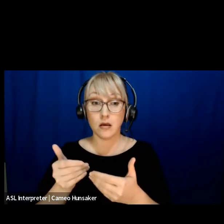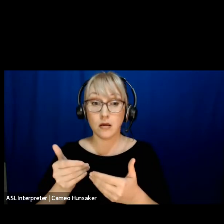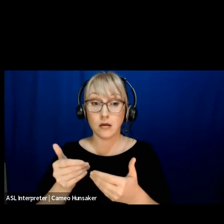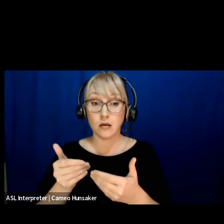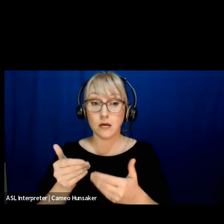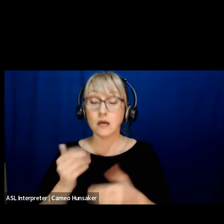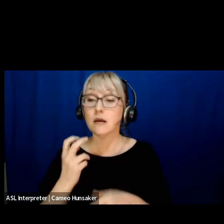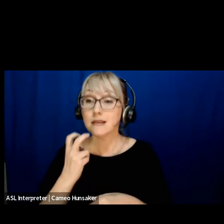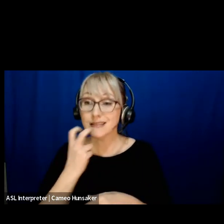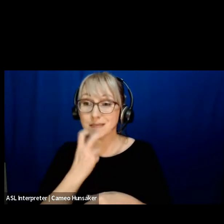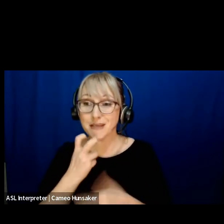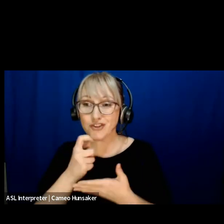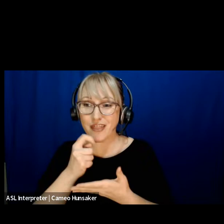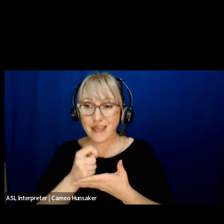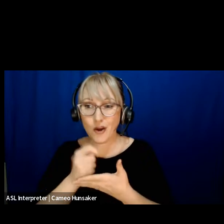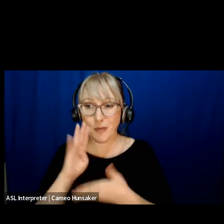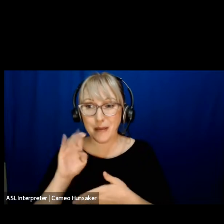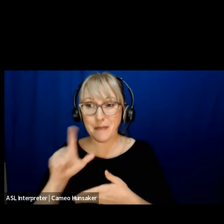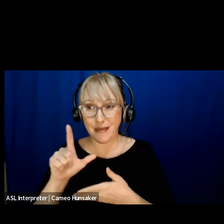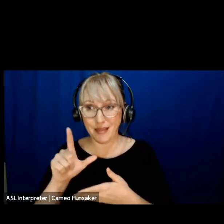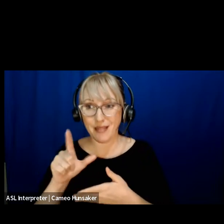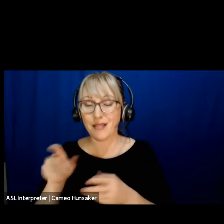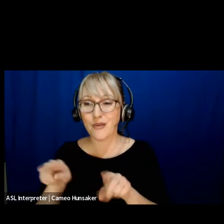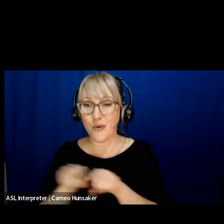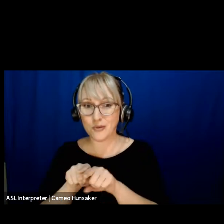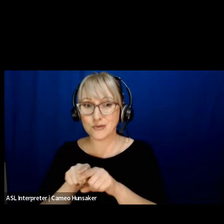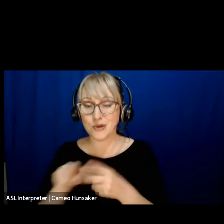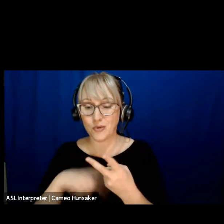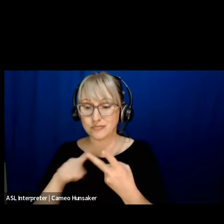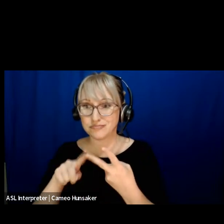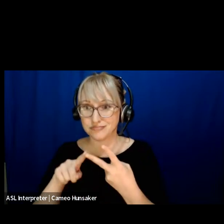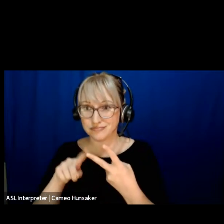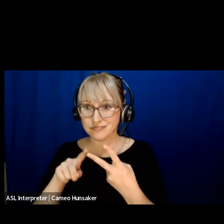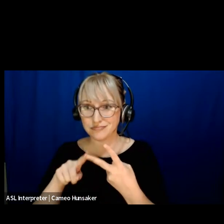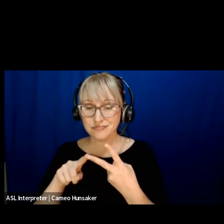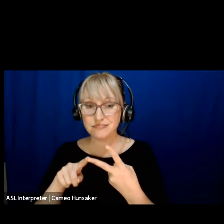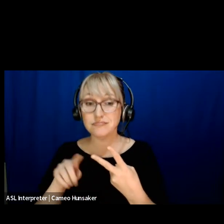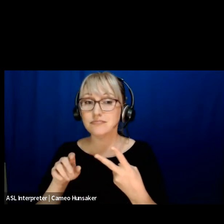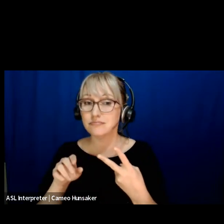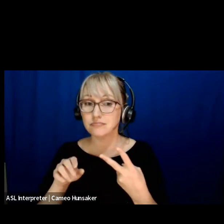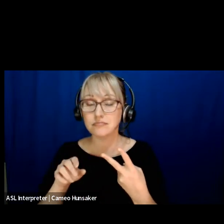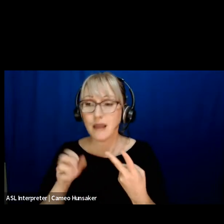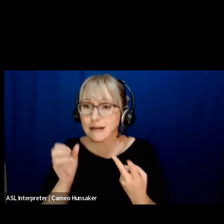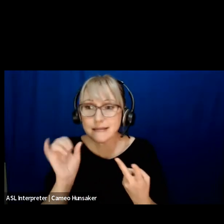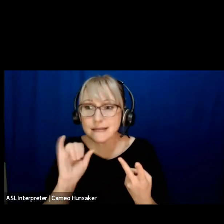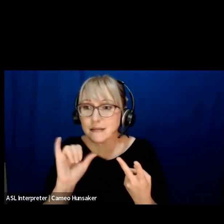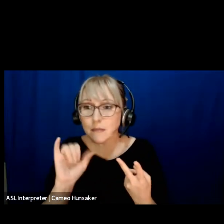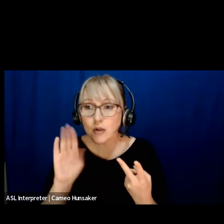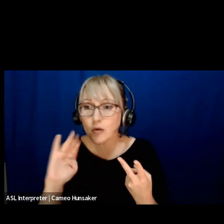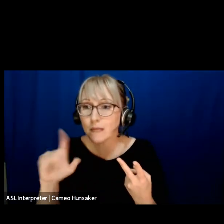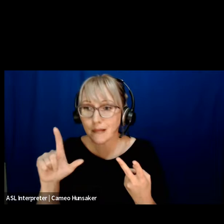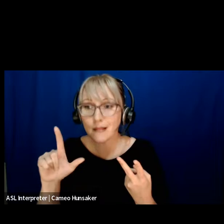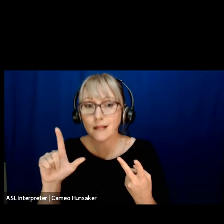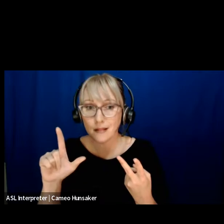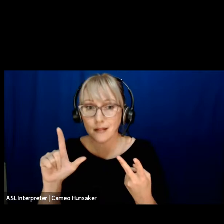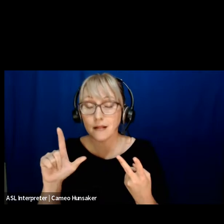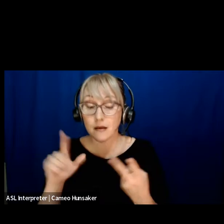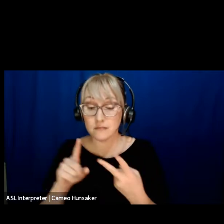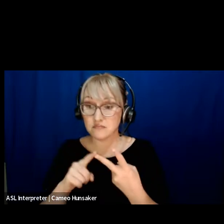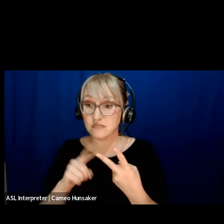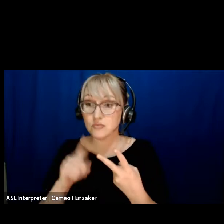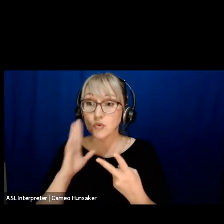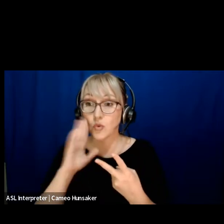speech therapy bill. And this is also, and this is very similar, that